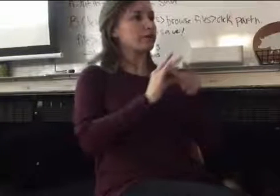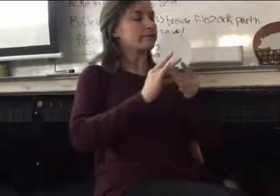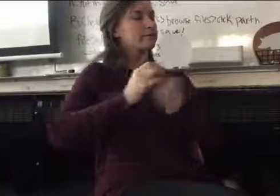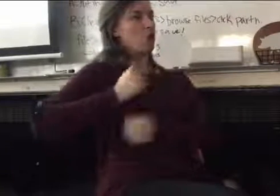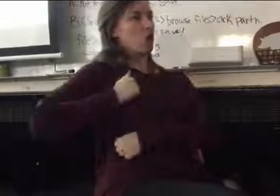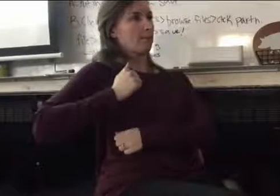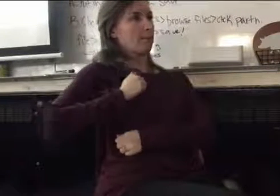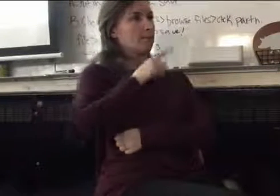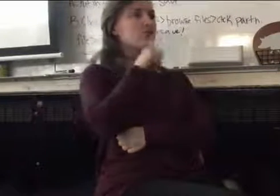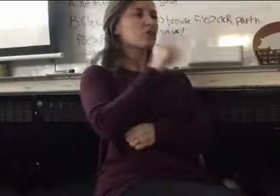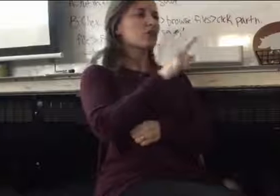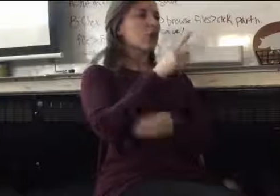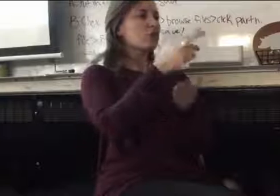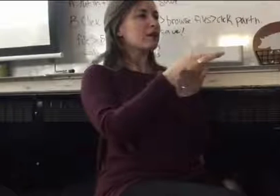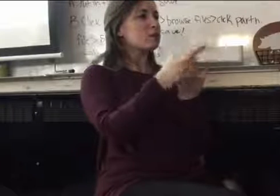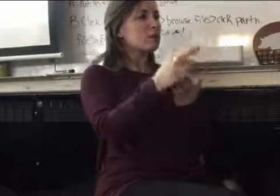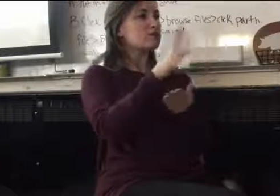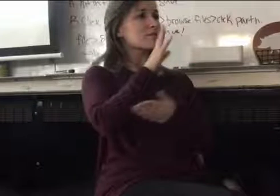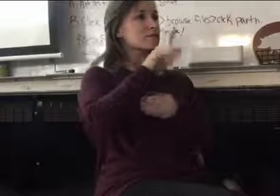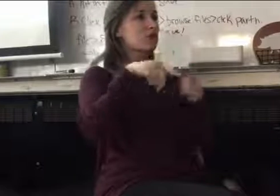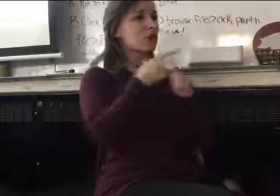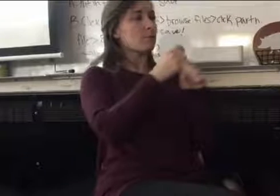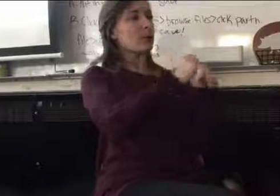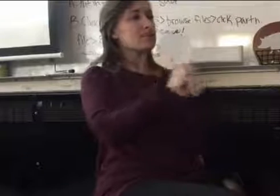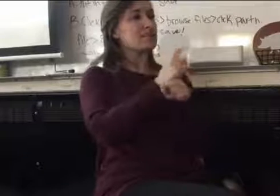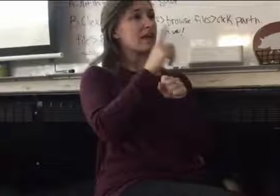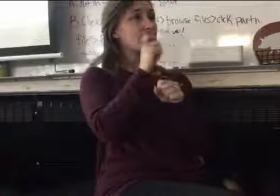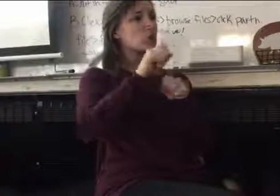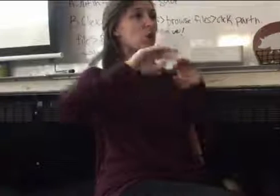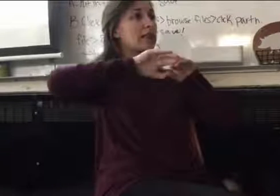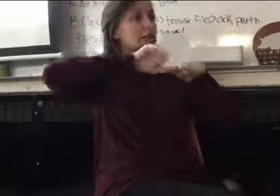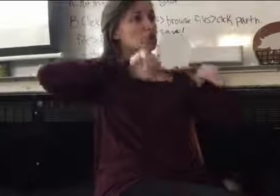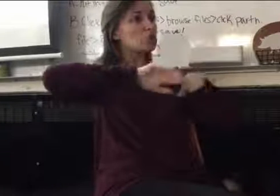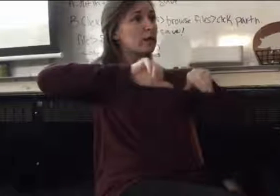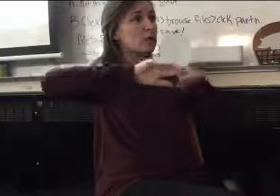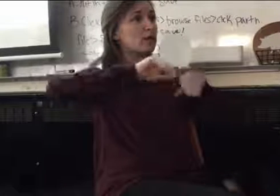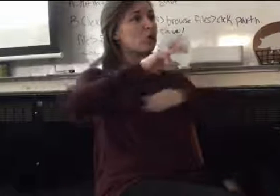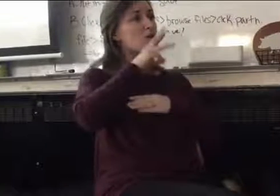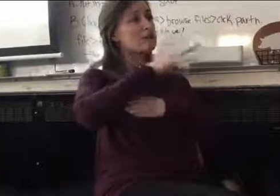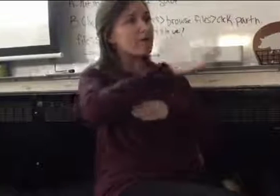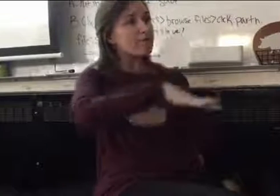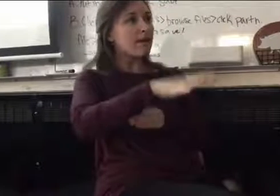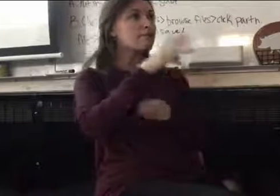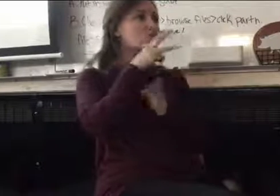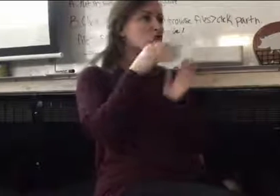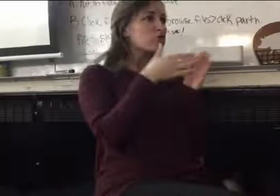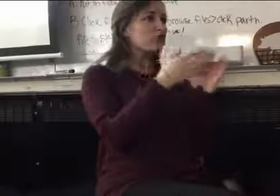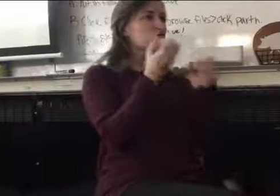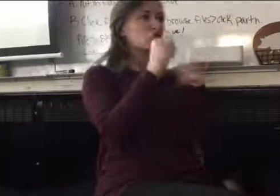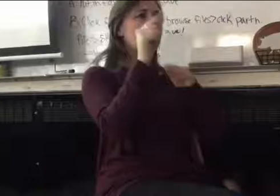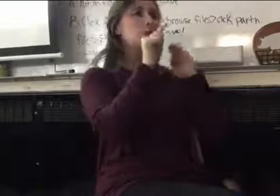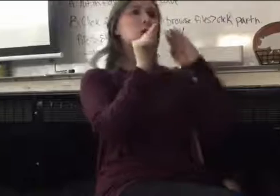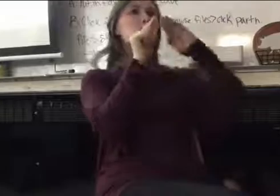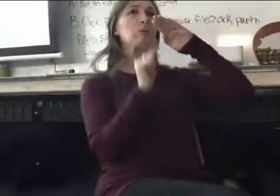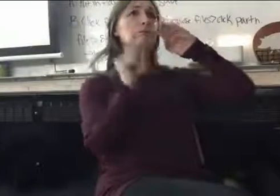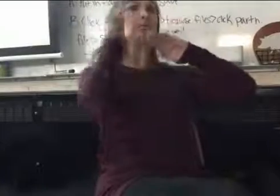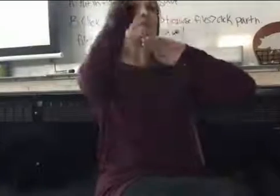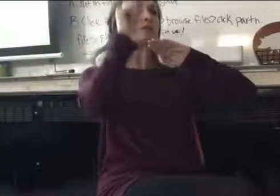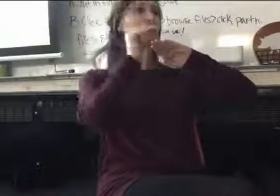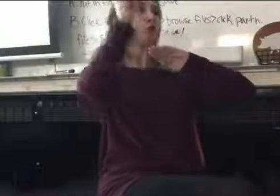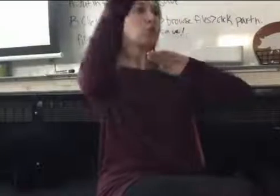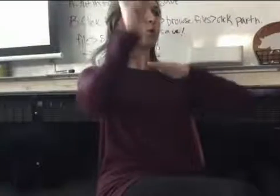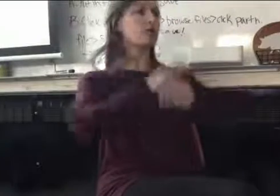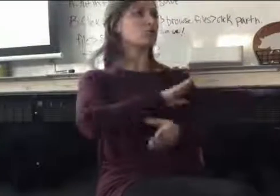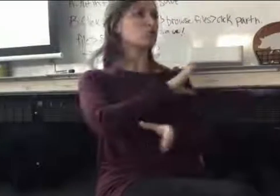talk about slaves swimming across lakes and rivers in an attempt to be able to get across and join the Union Army in order to become